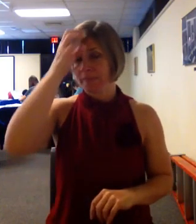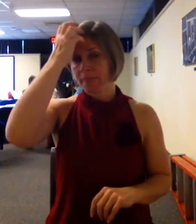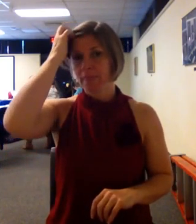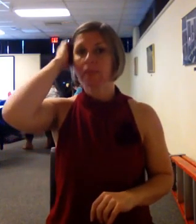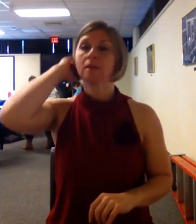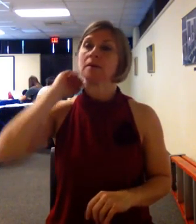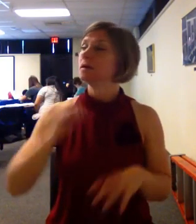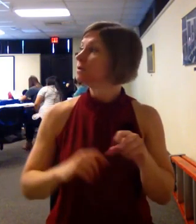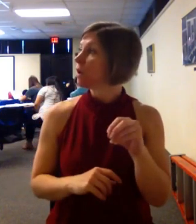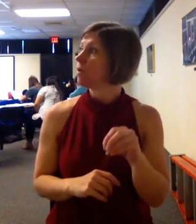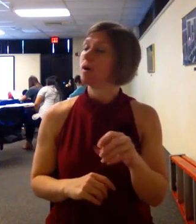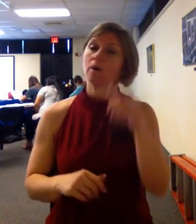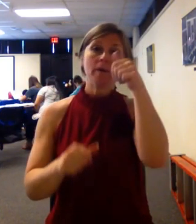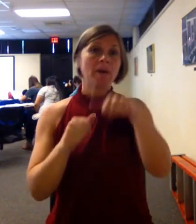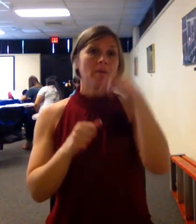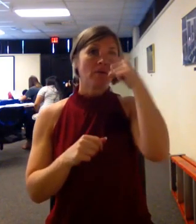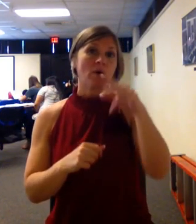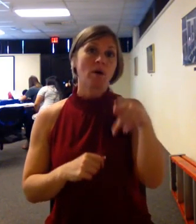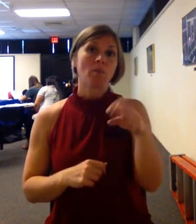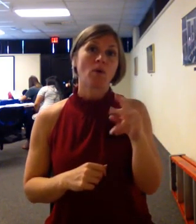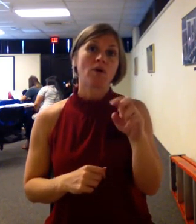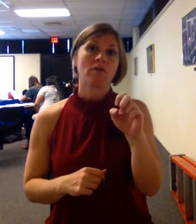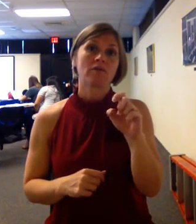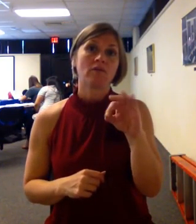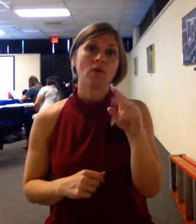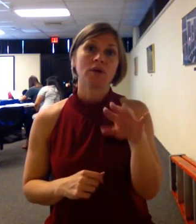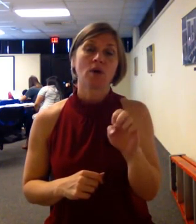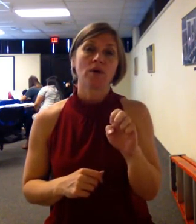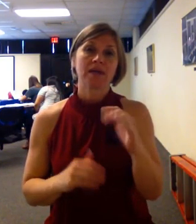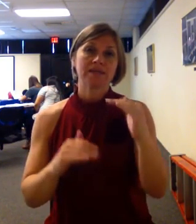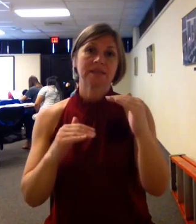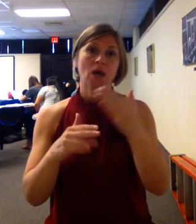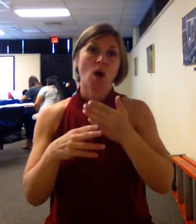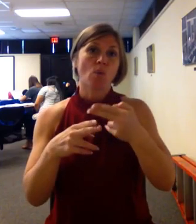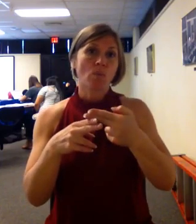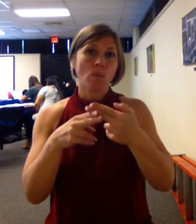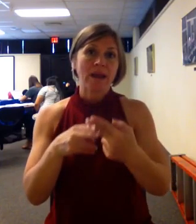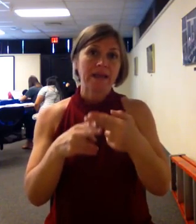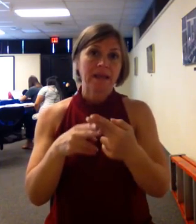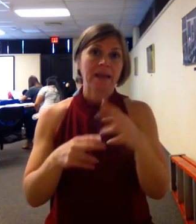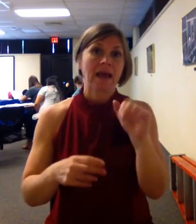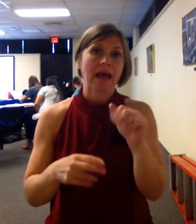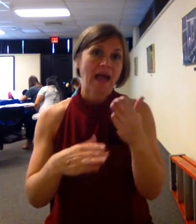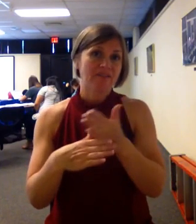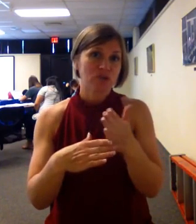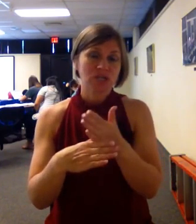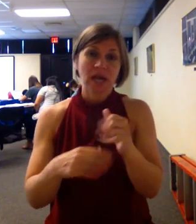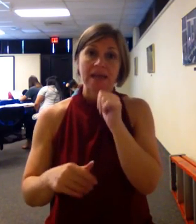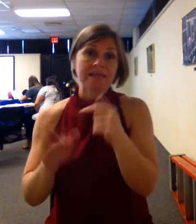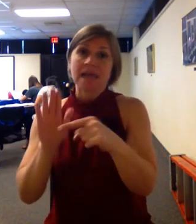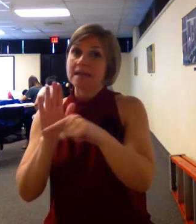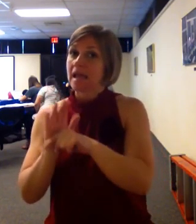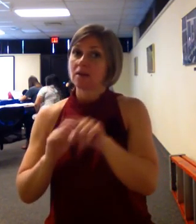So remember, for a portfolio, it's a weighted average. It's not a simple average. I didn't say negative 1.34